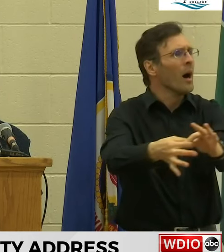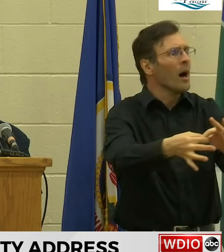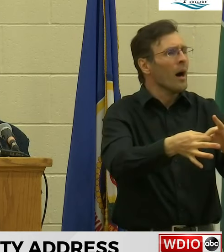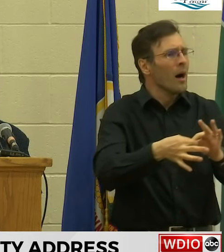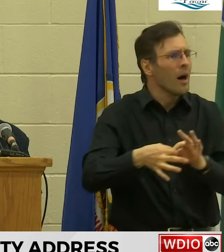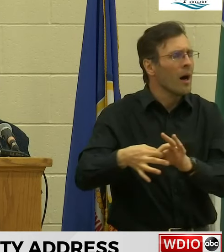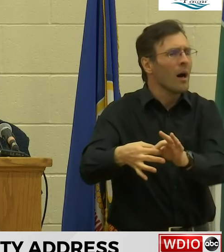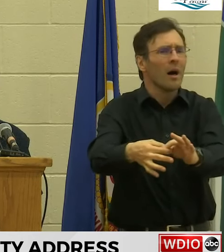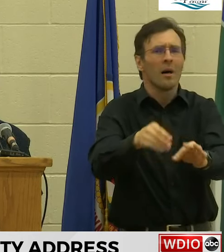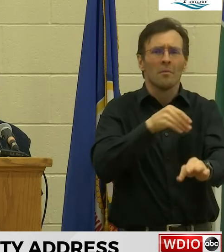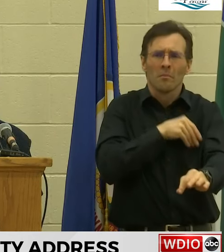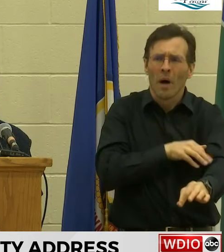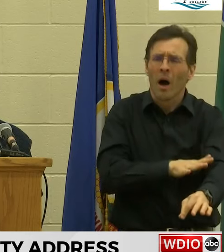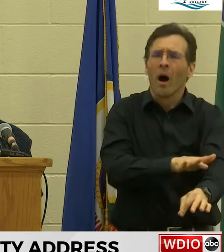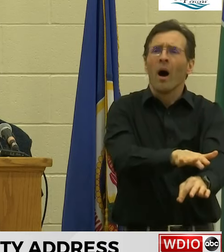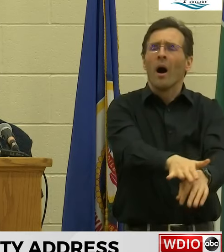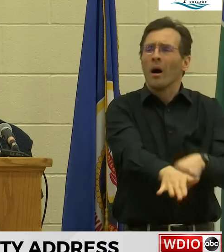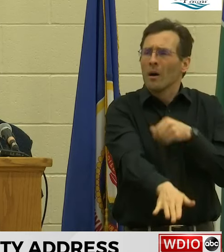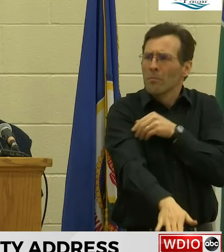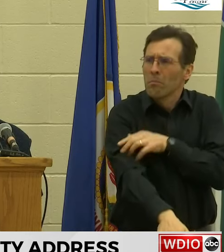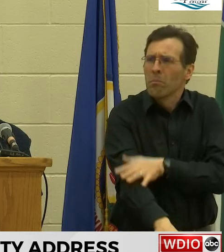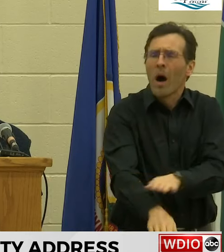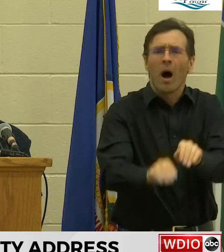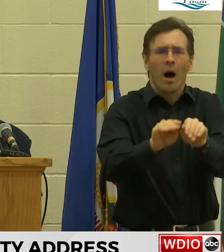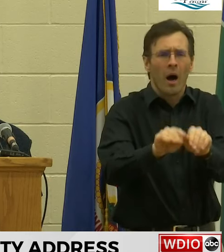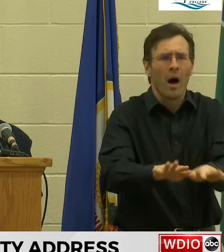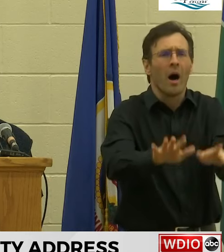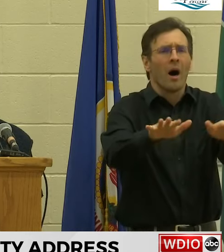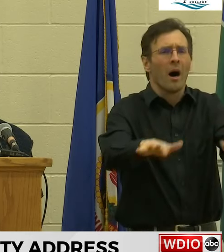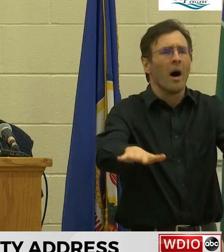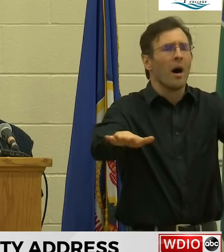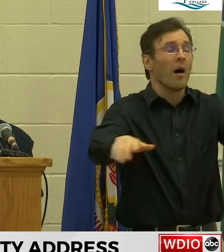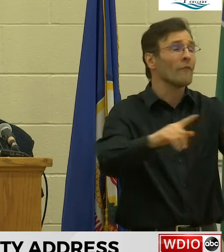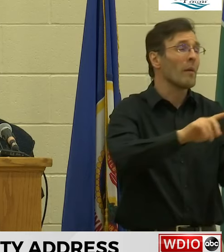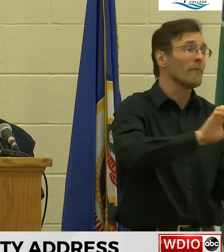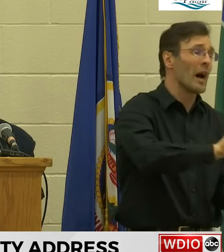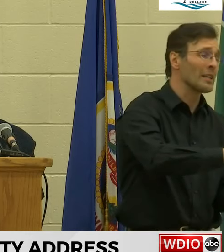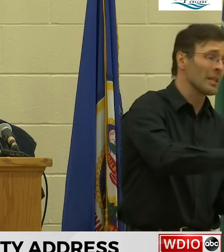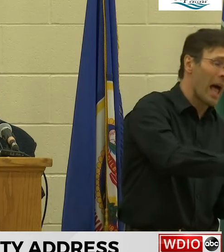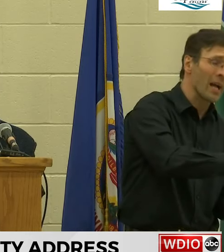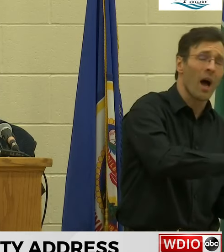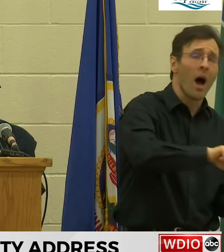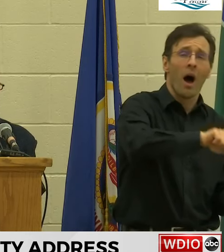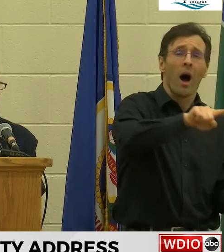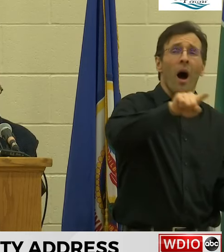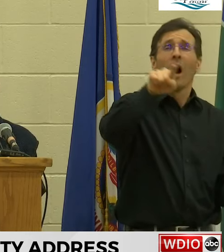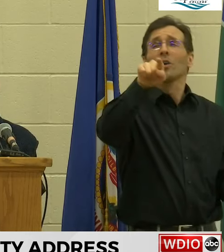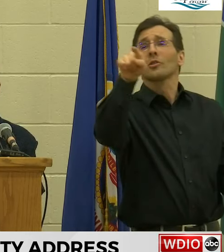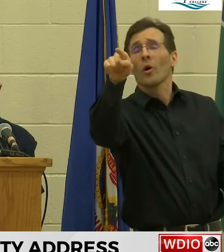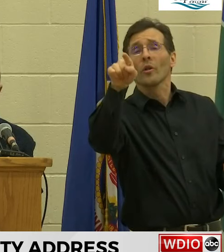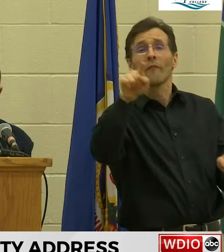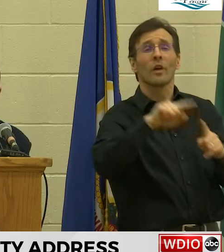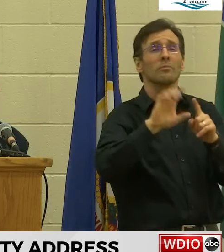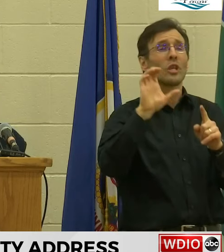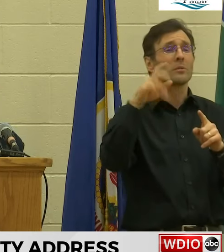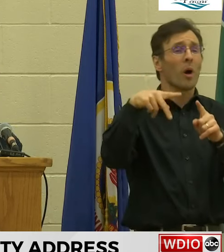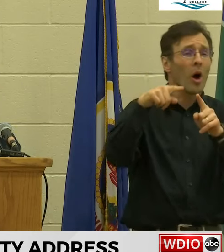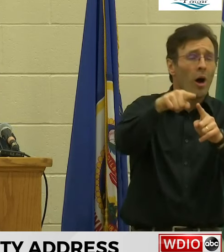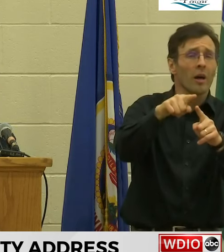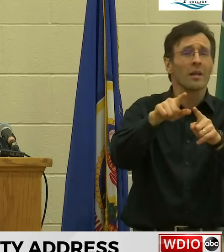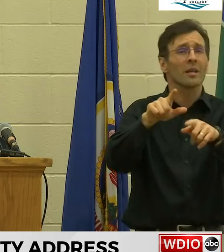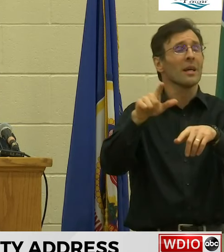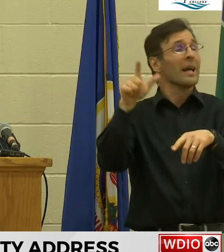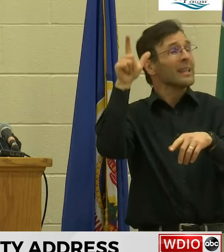arteries and avenues we travel from Fond du Lac to North Shore, from Chester,